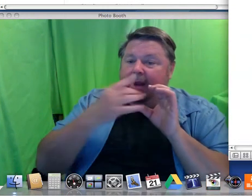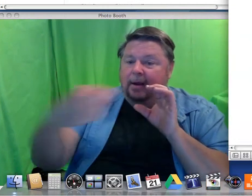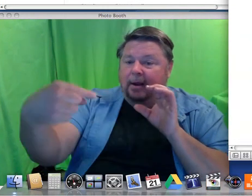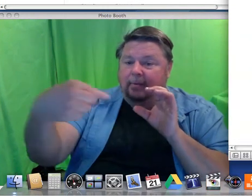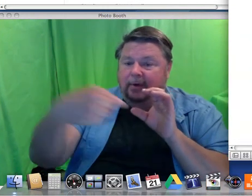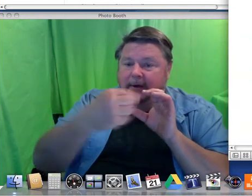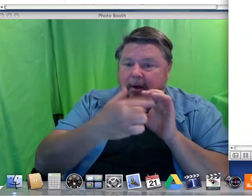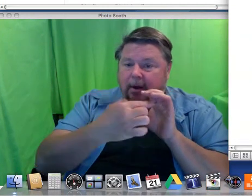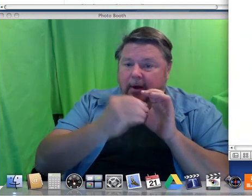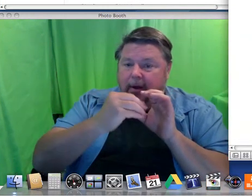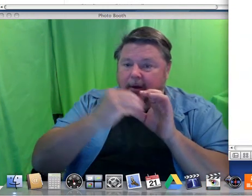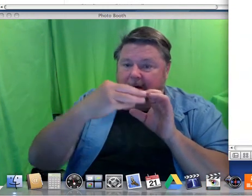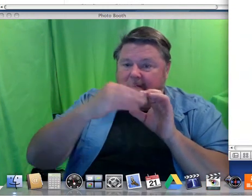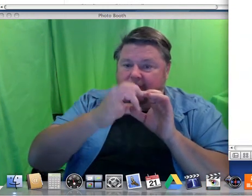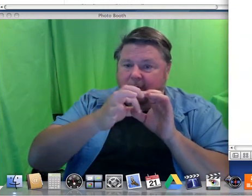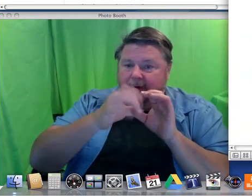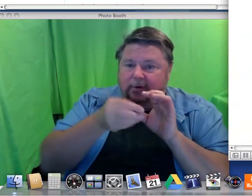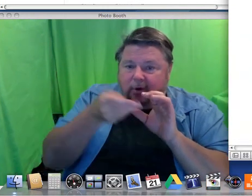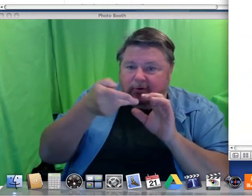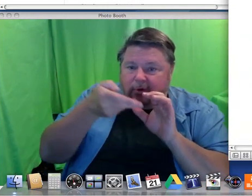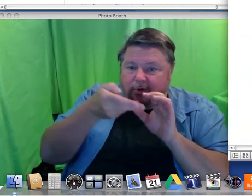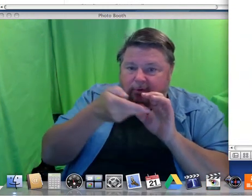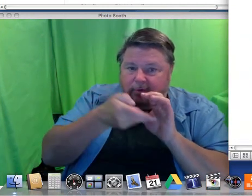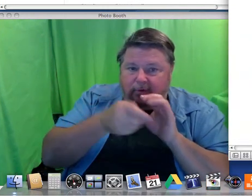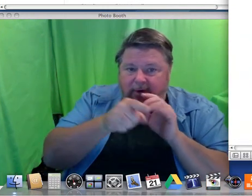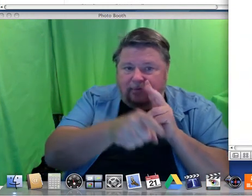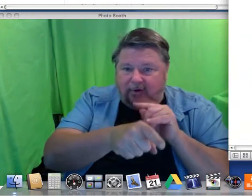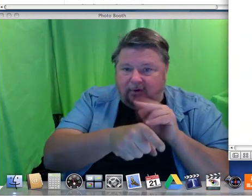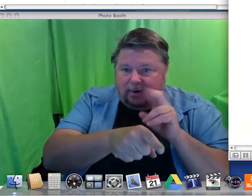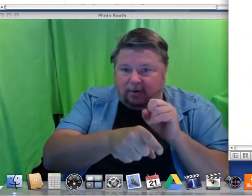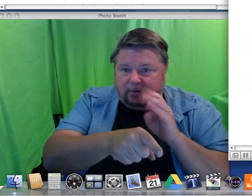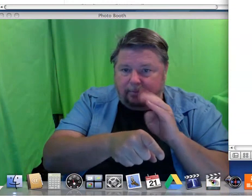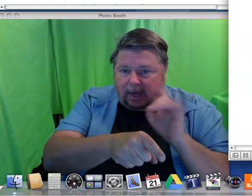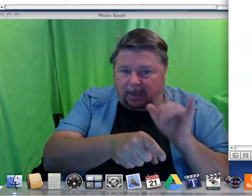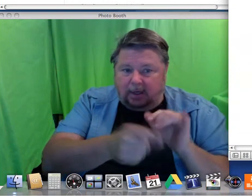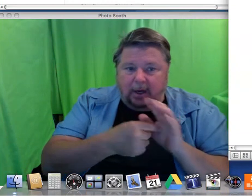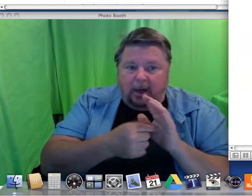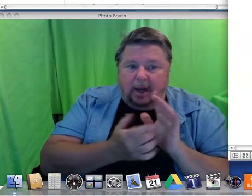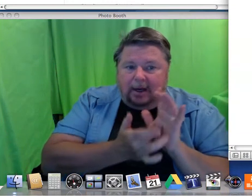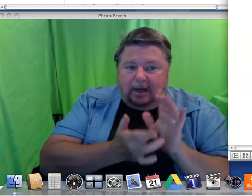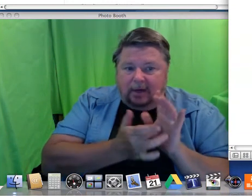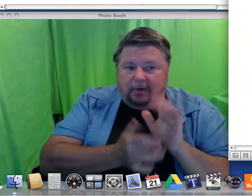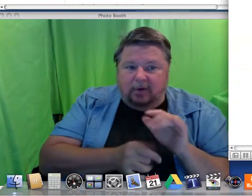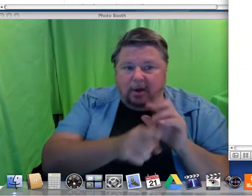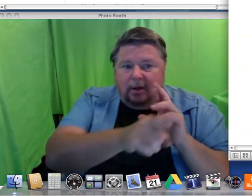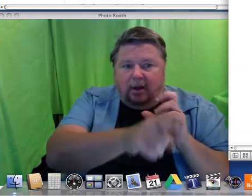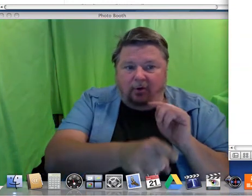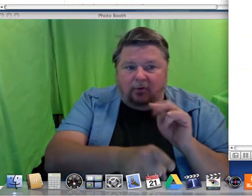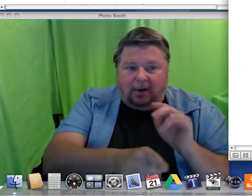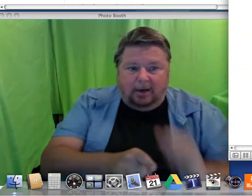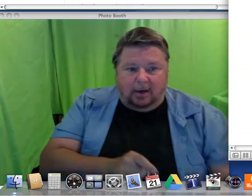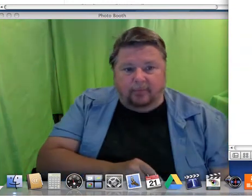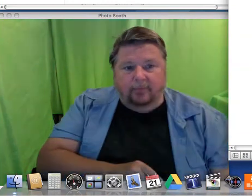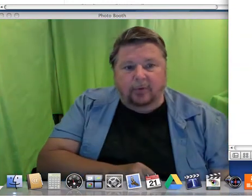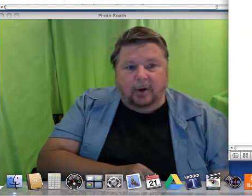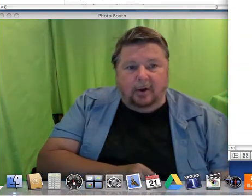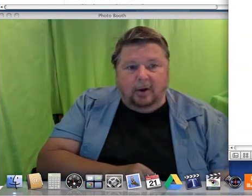light comes in, gets focused, goes through the vitreous body, and then hits the